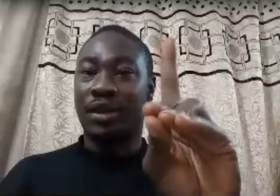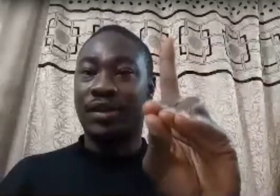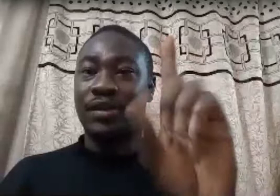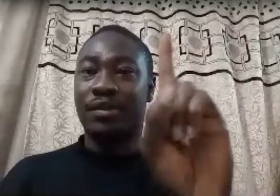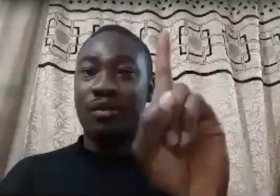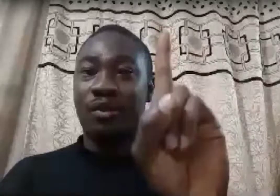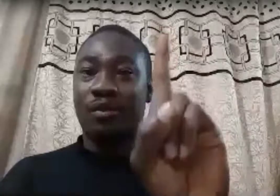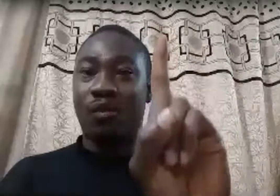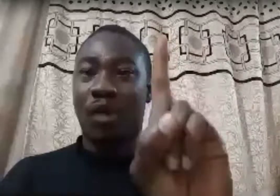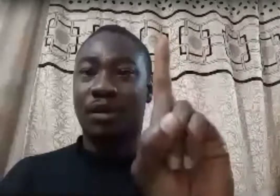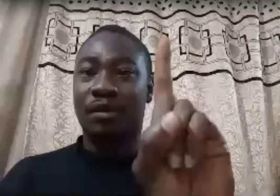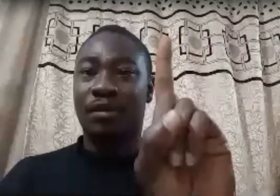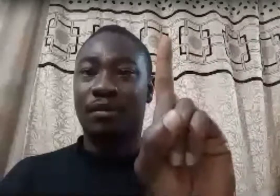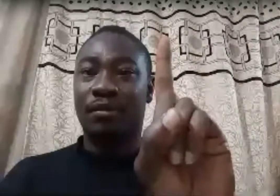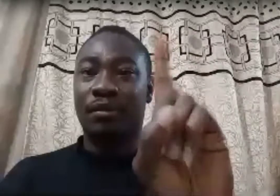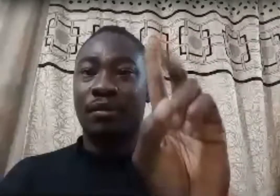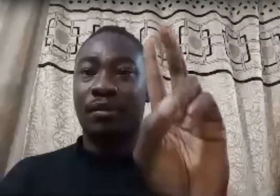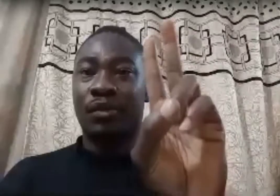1, 2,